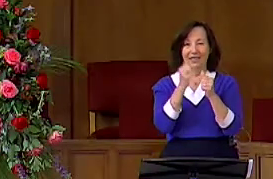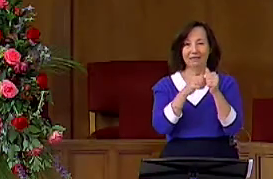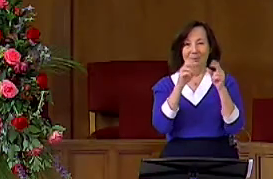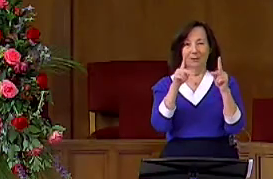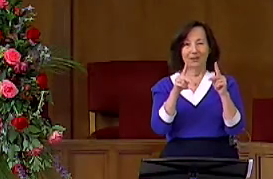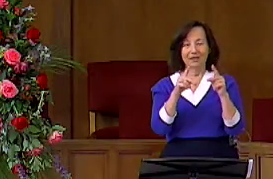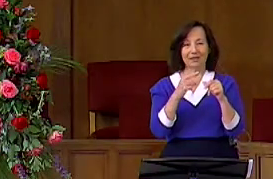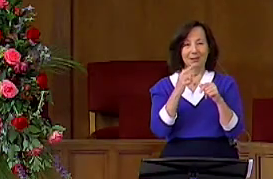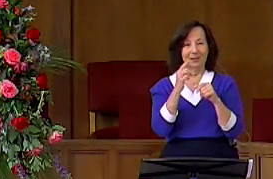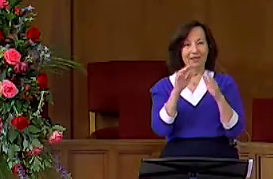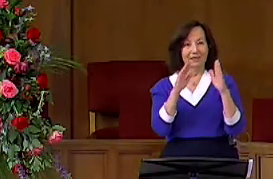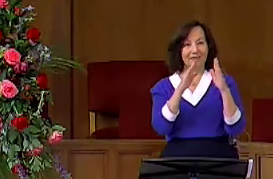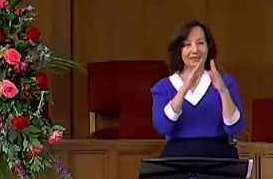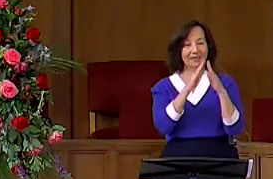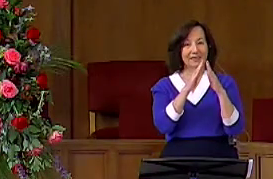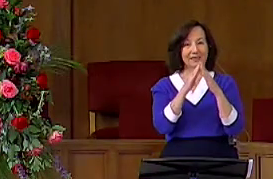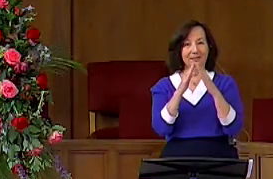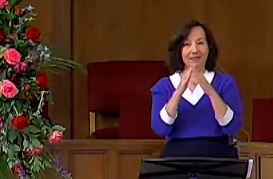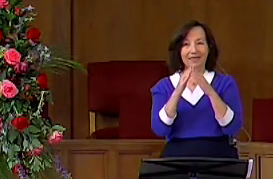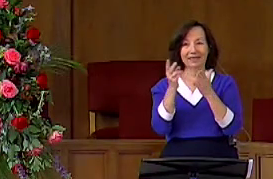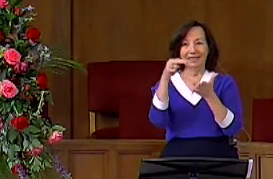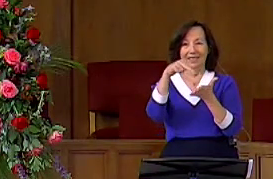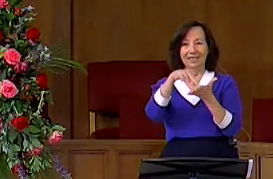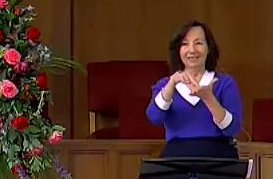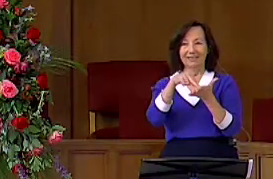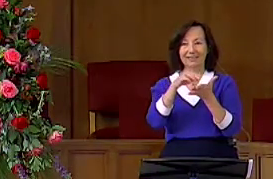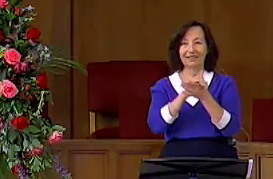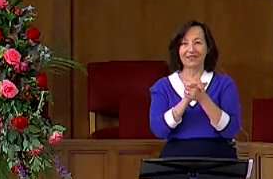you're here today, will you stand?